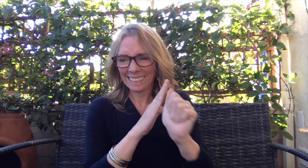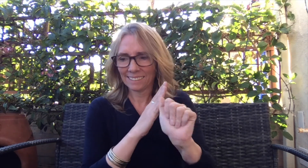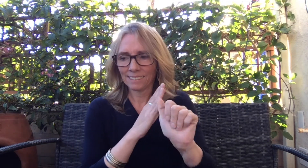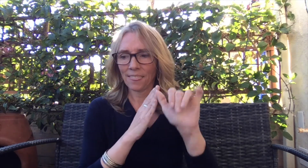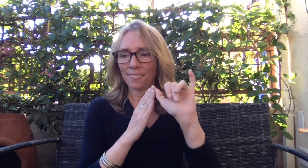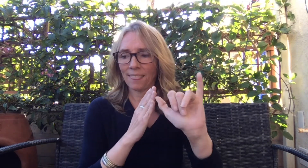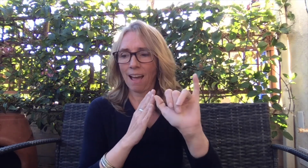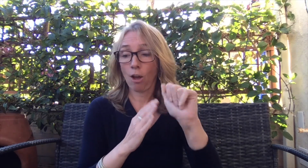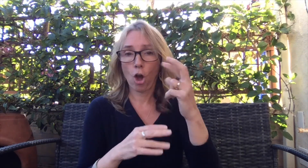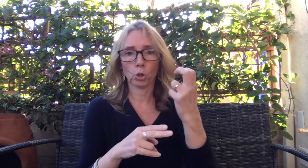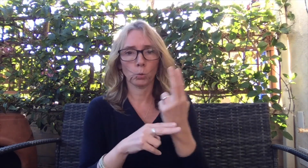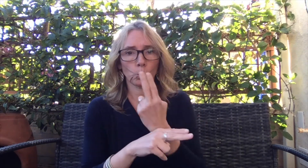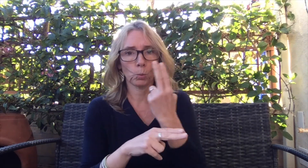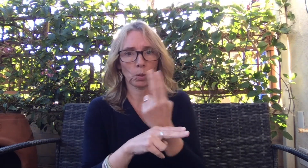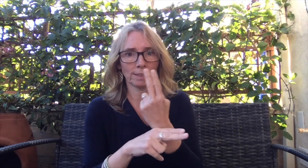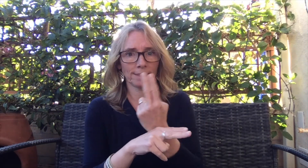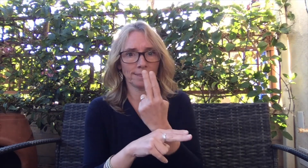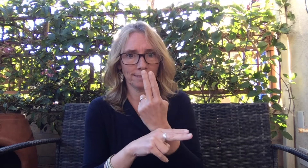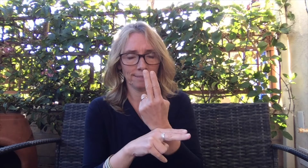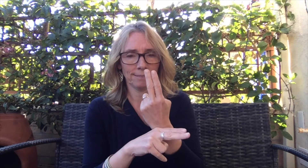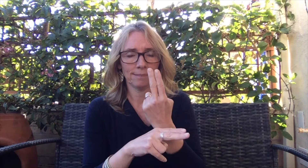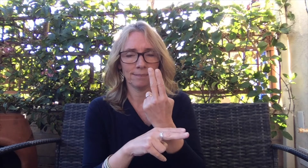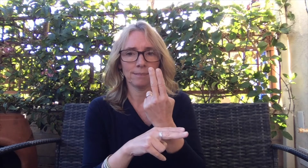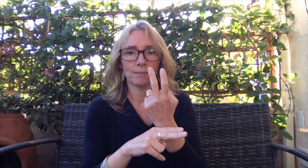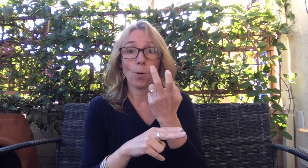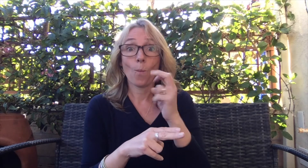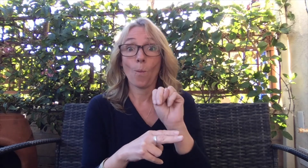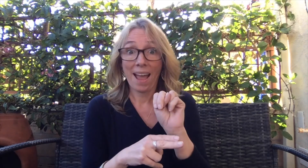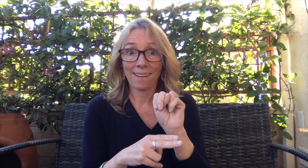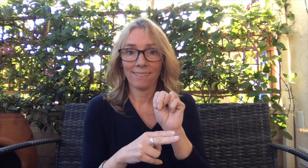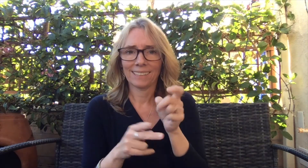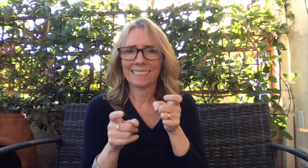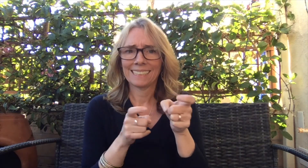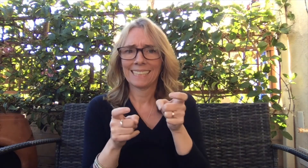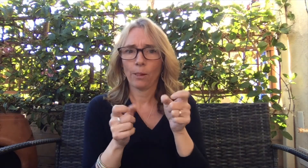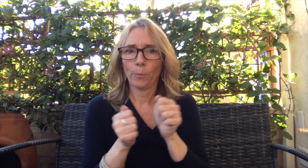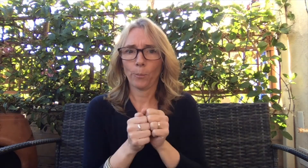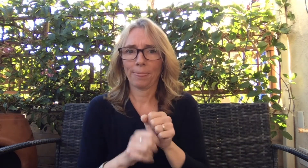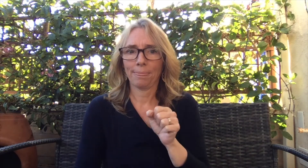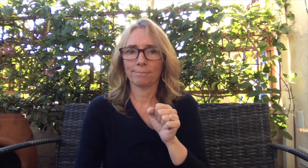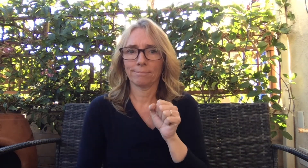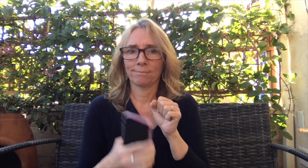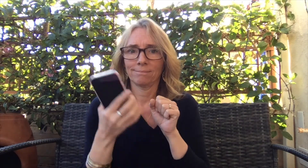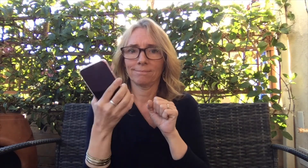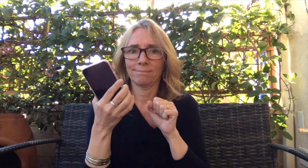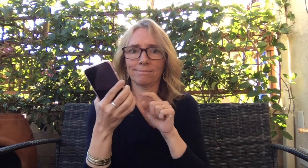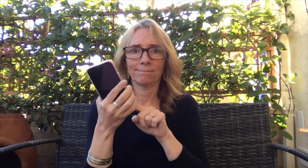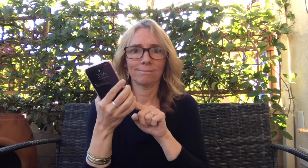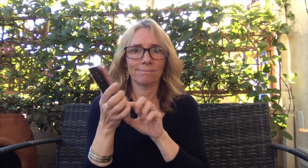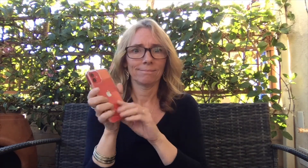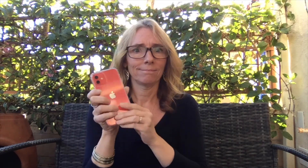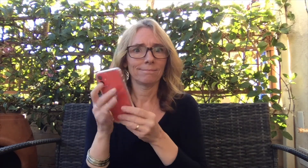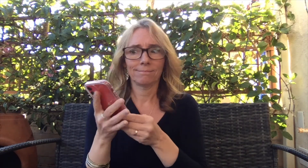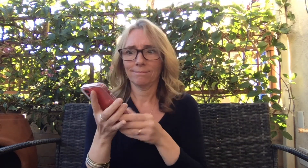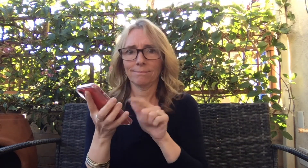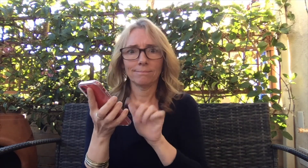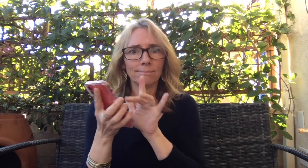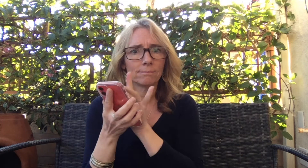We have cognition, cognitive skills that are used when dealing with